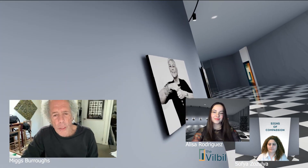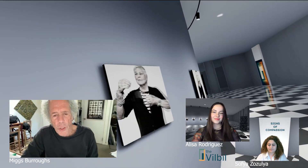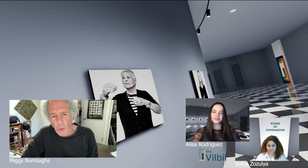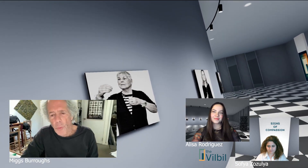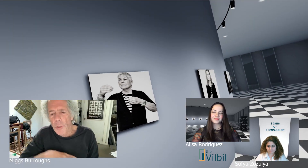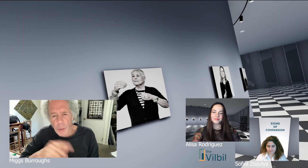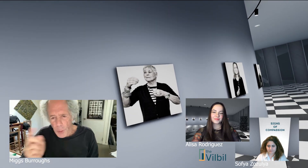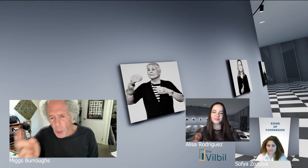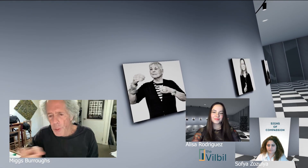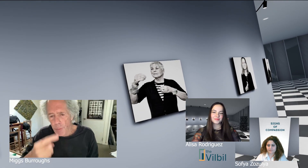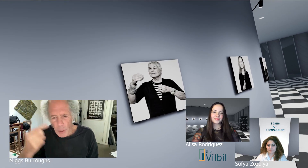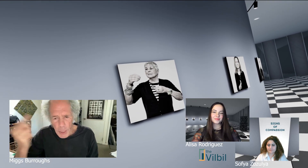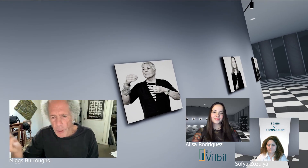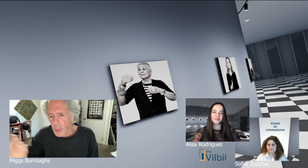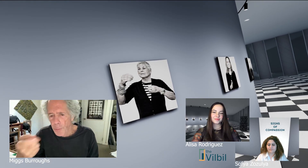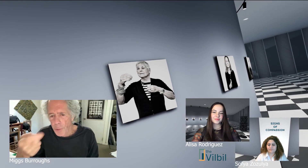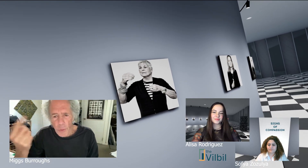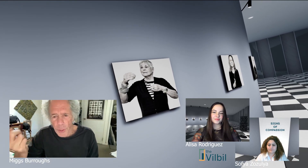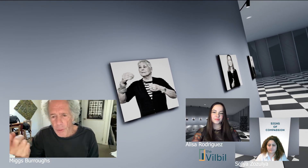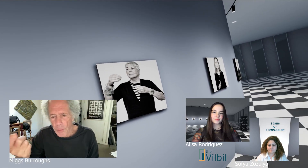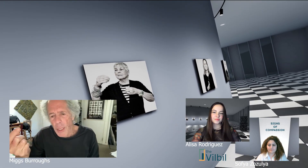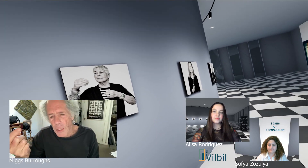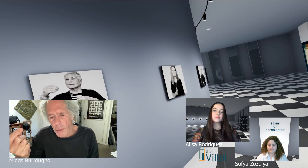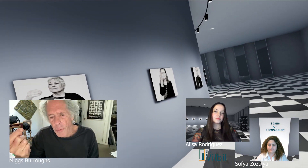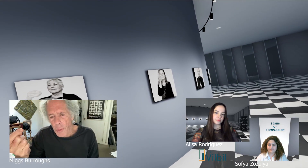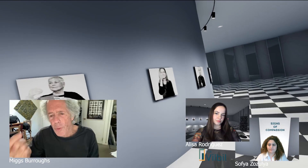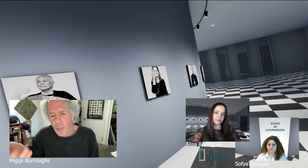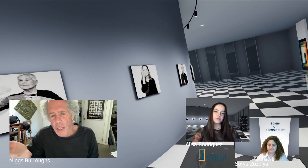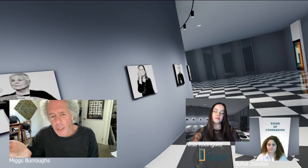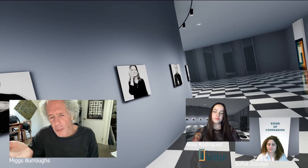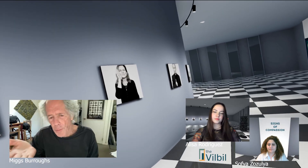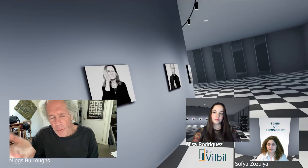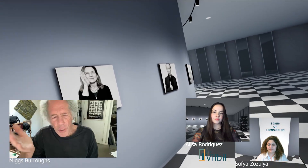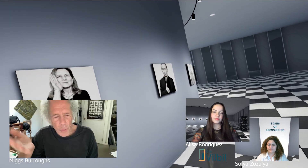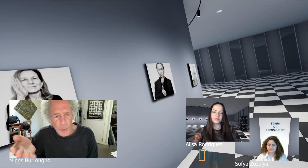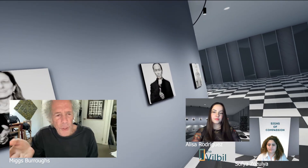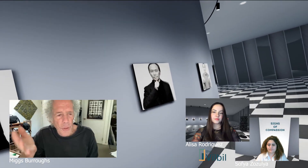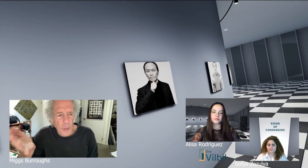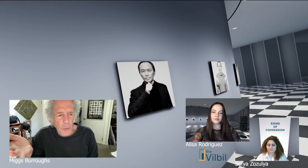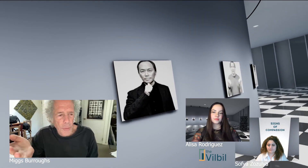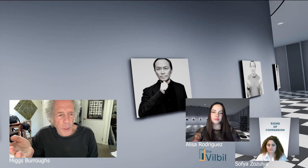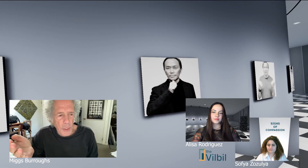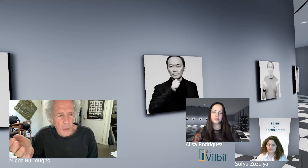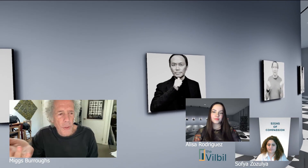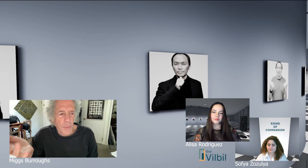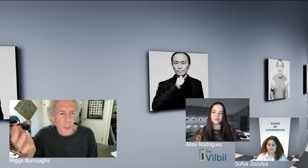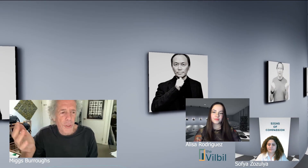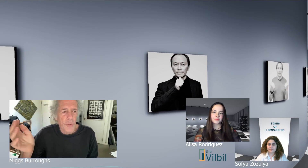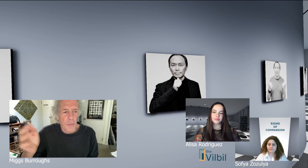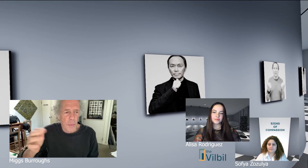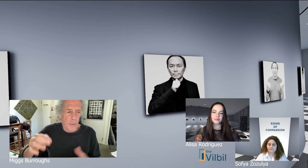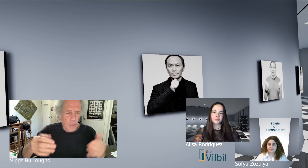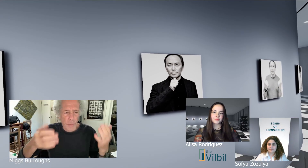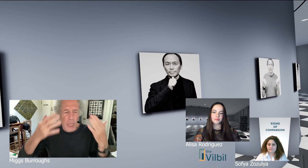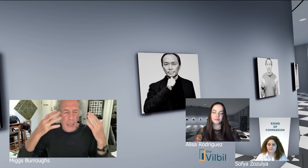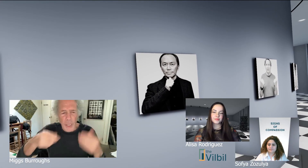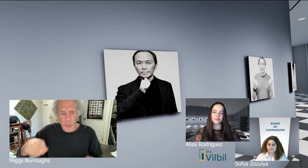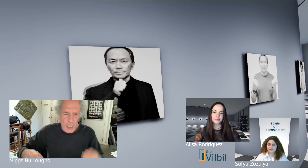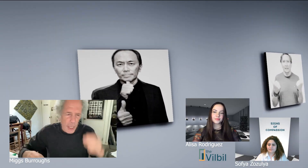So the poem is spelled out on that Braille wheel. And you may have seen the picture on our website. There's a picture of a blind man with a cane